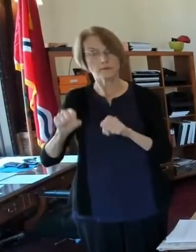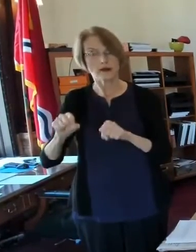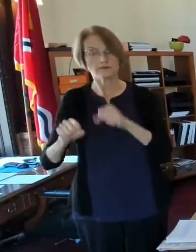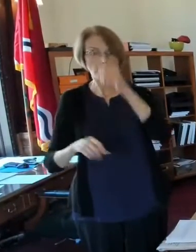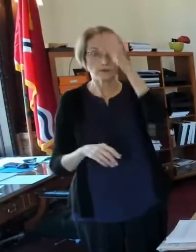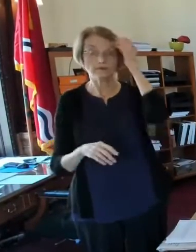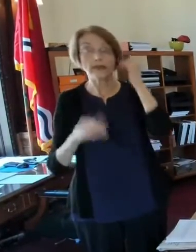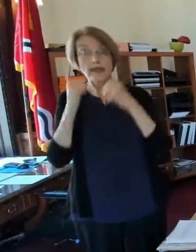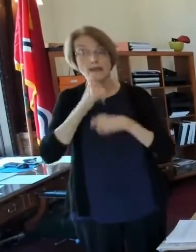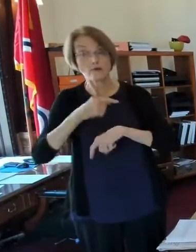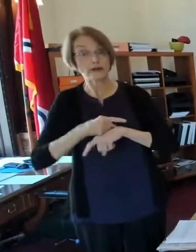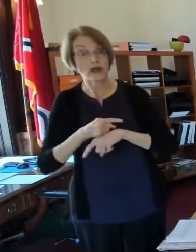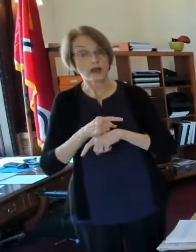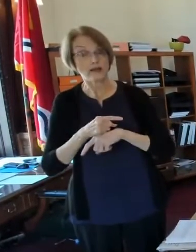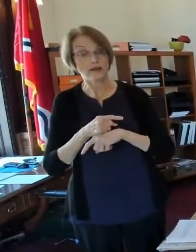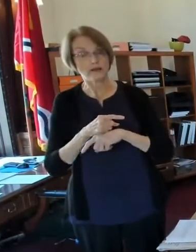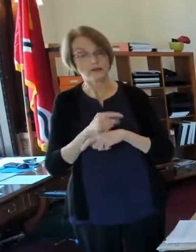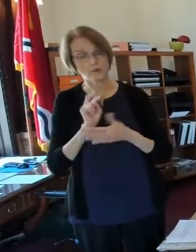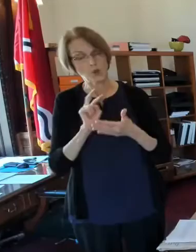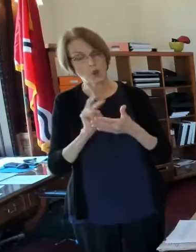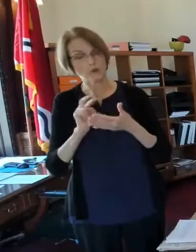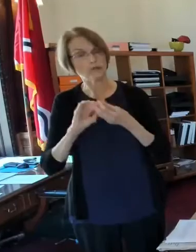actually.